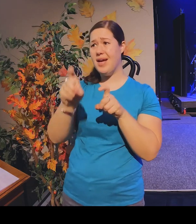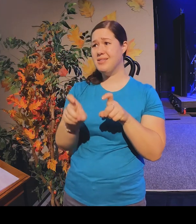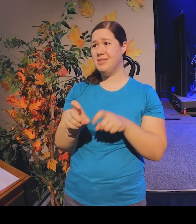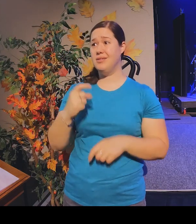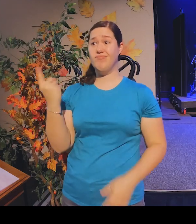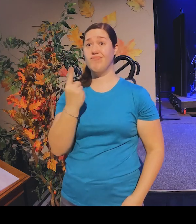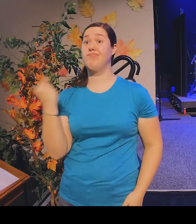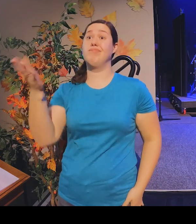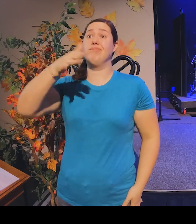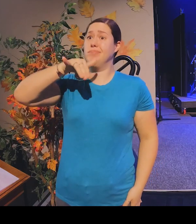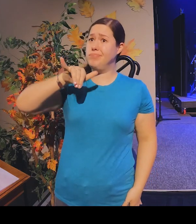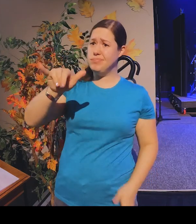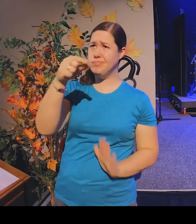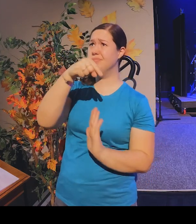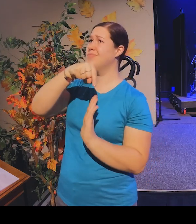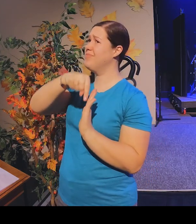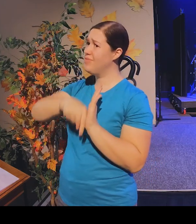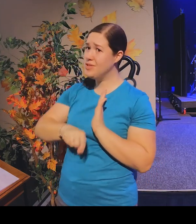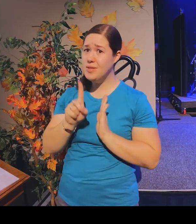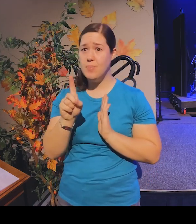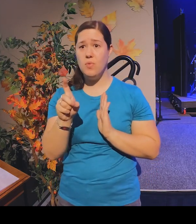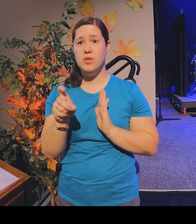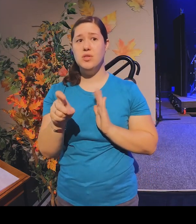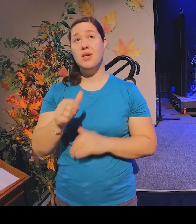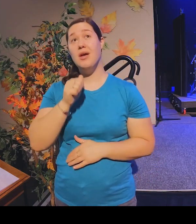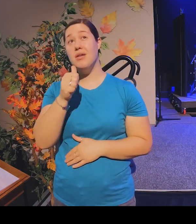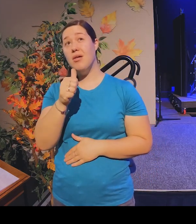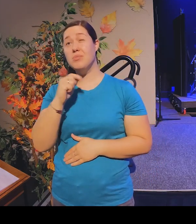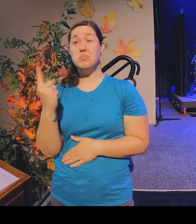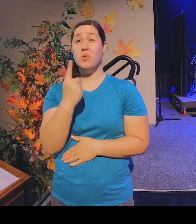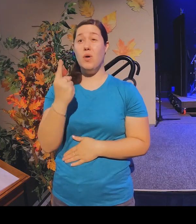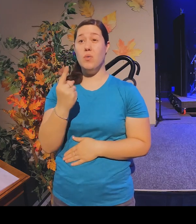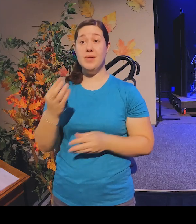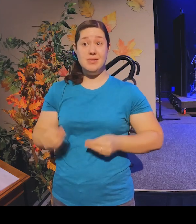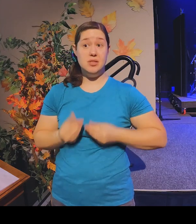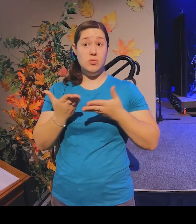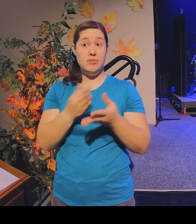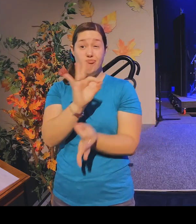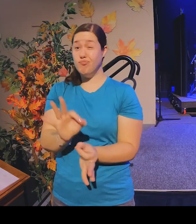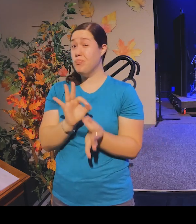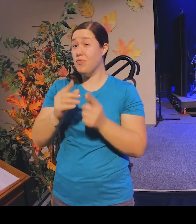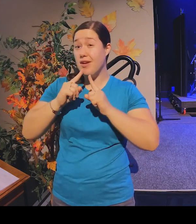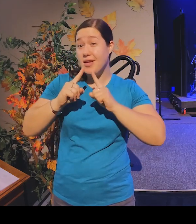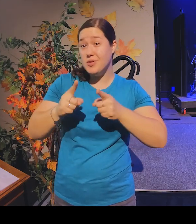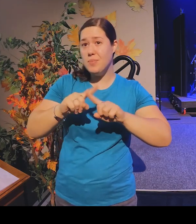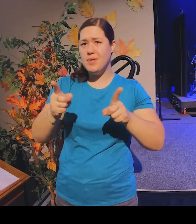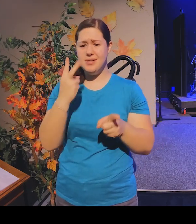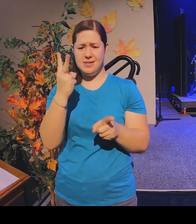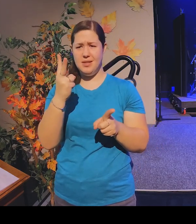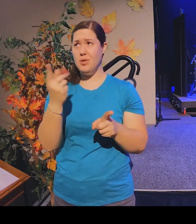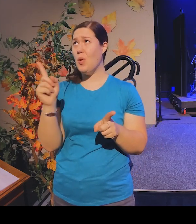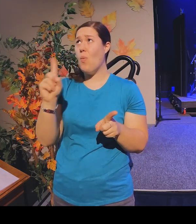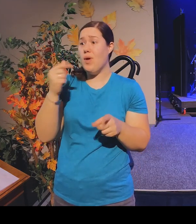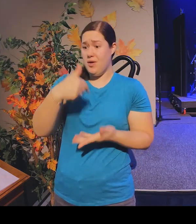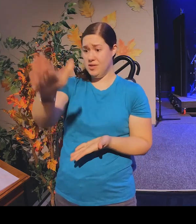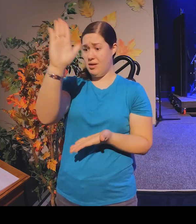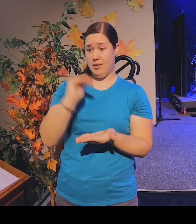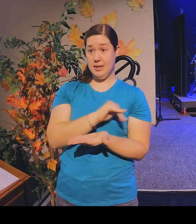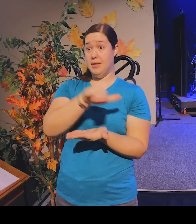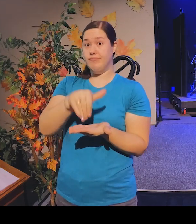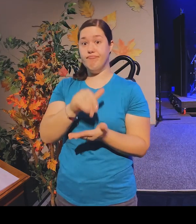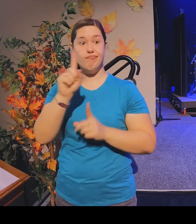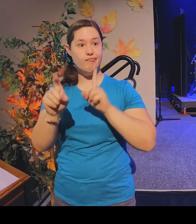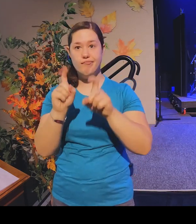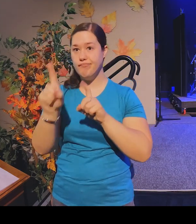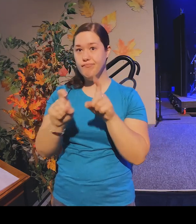eternal questions, not necessarily here to provide the answers, but just to see where is God in the midst of this. So it is our honor and joy to be doing